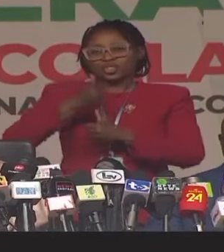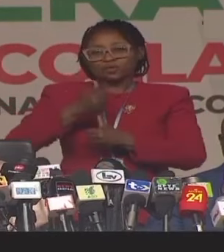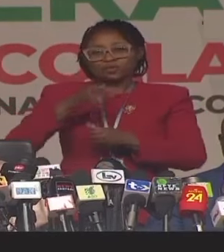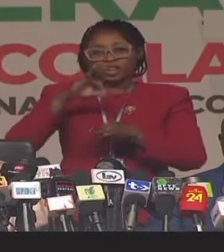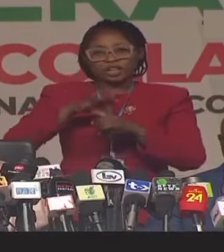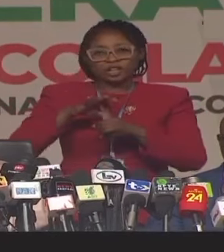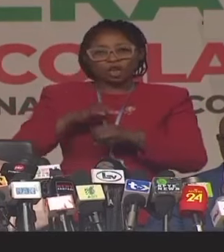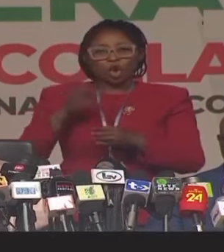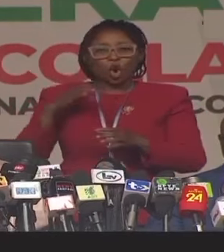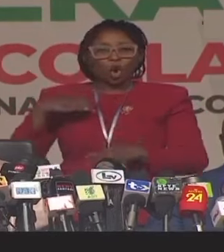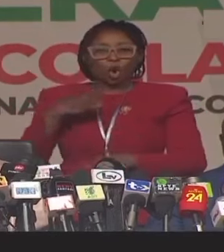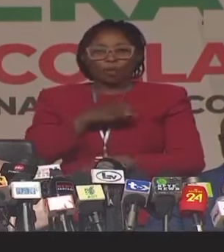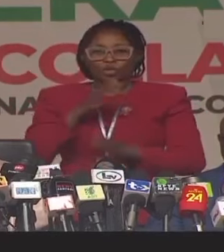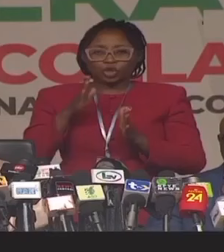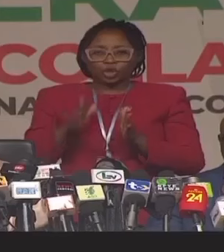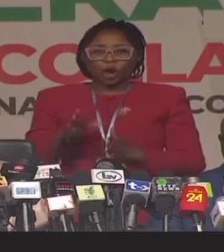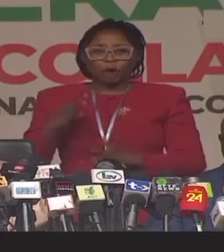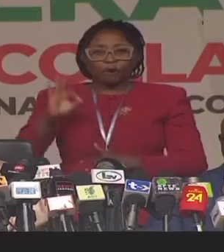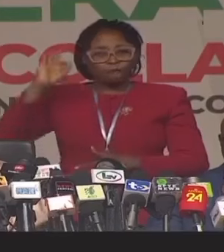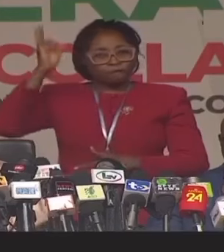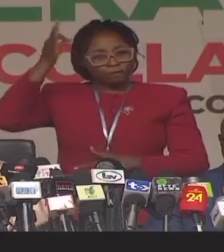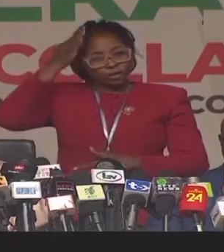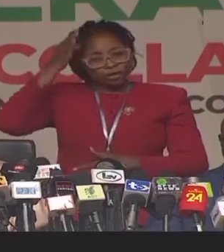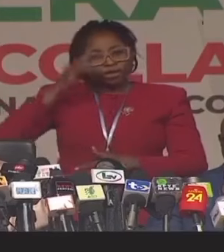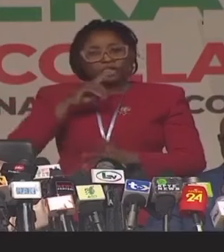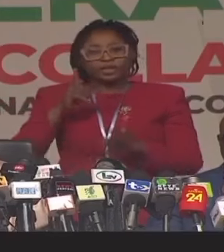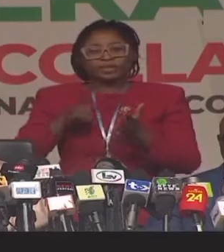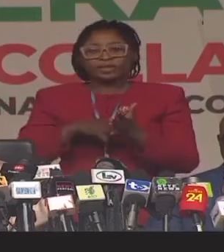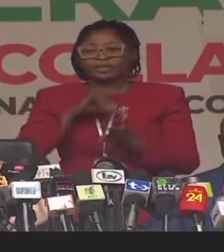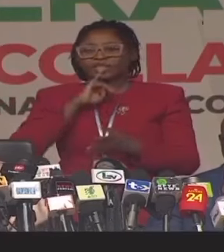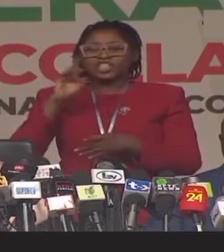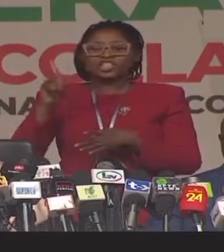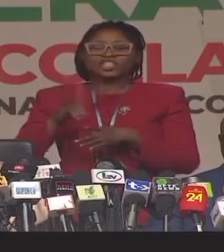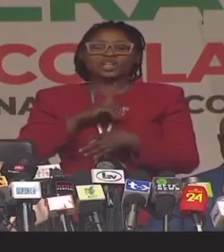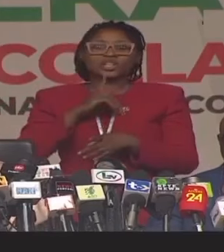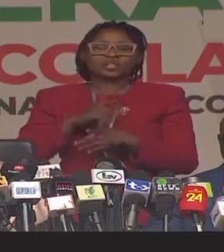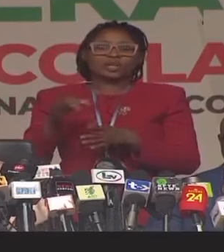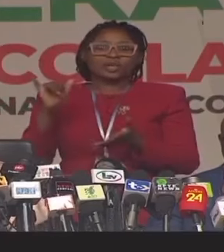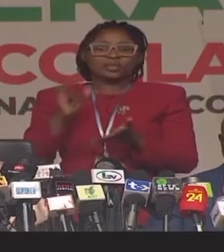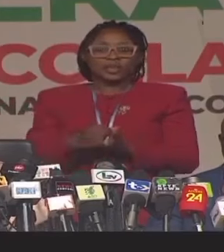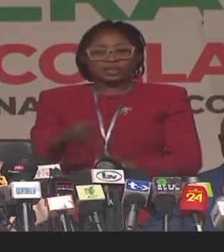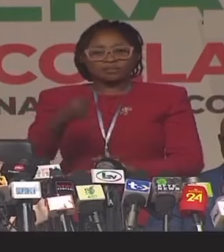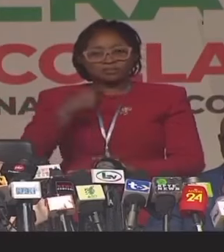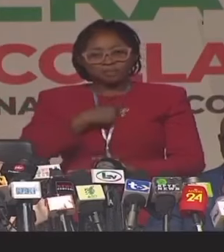Federation. And this is a duty that I'm privileged to perform.